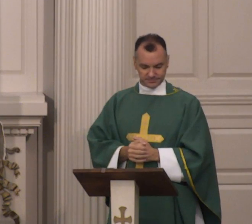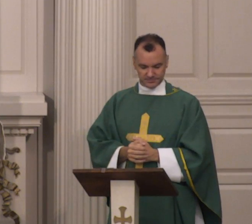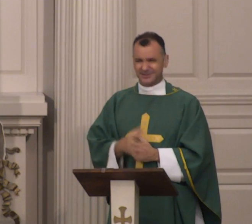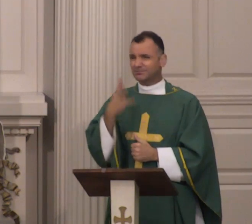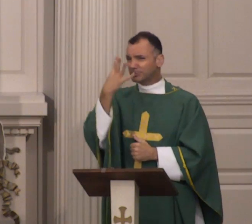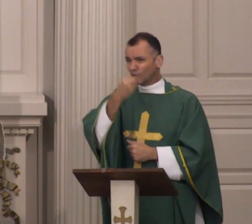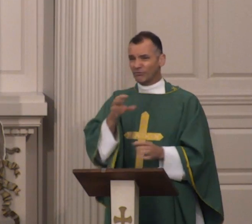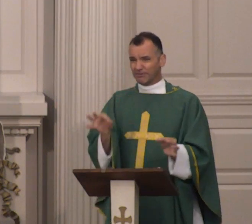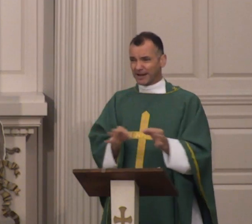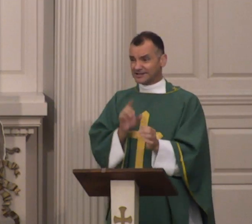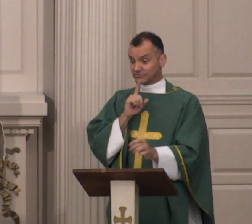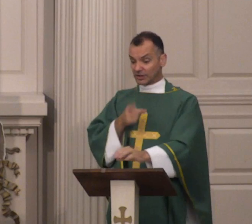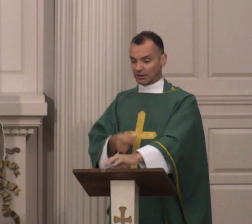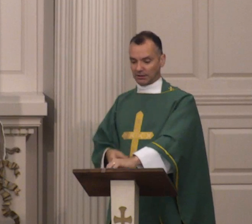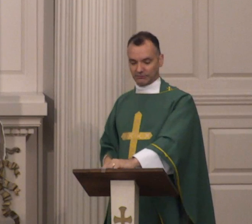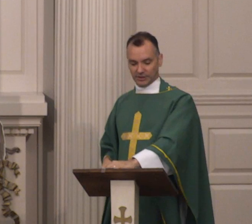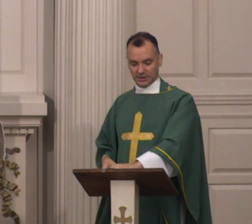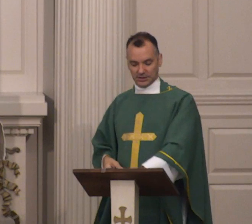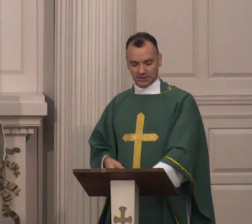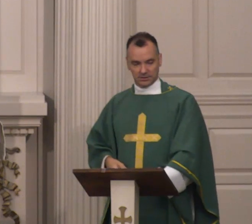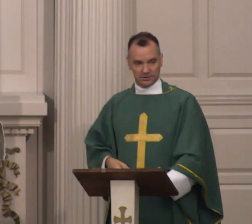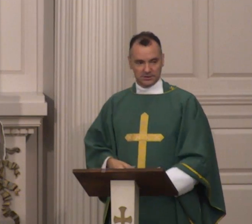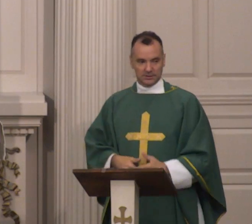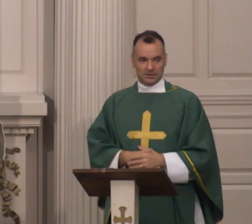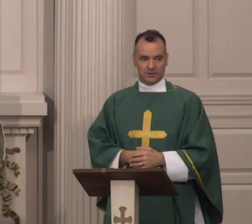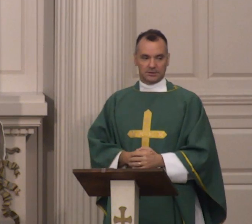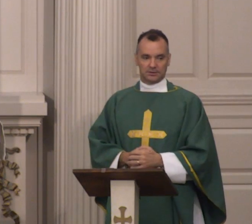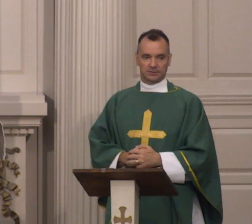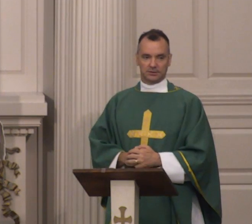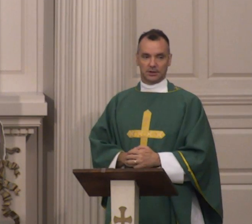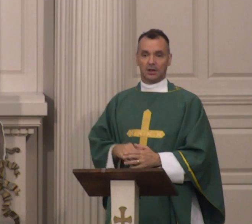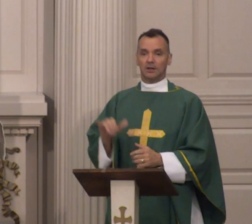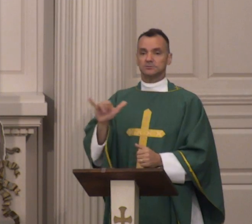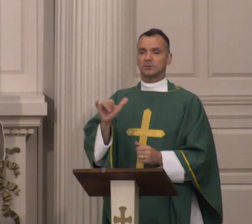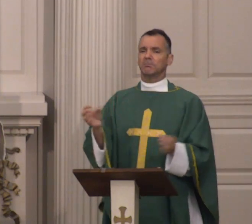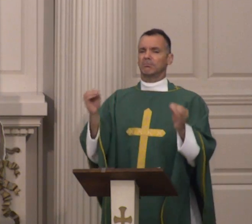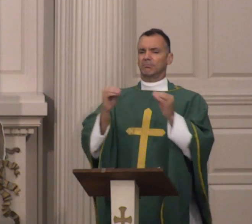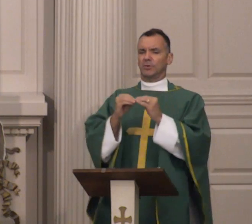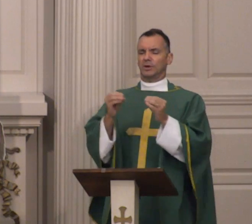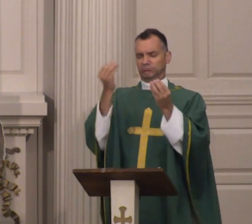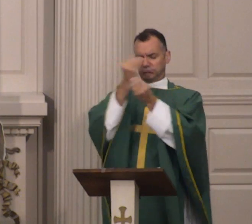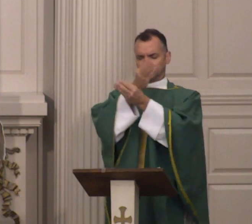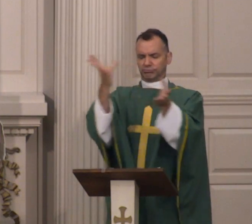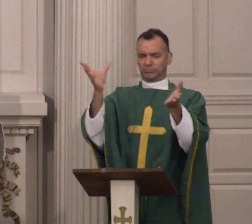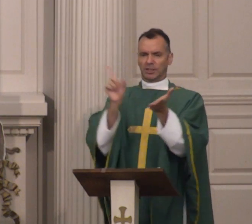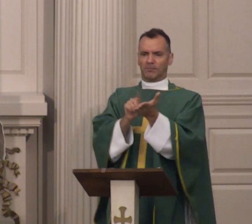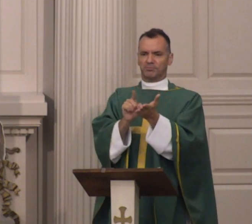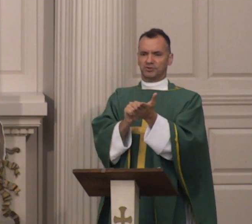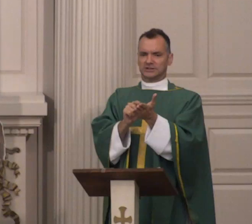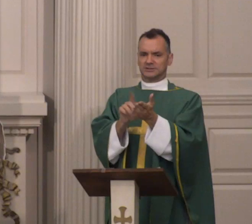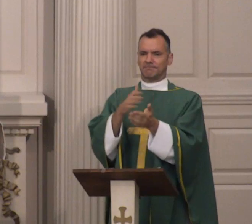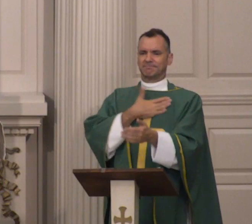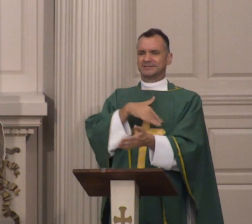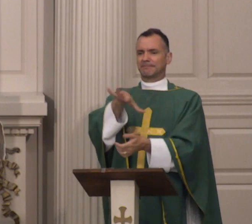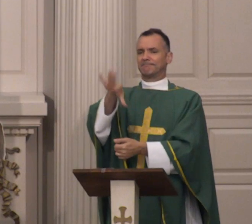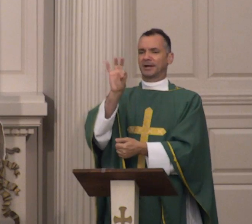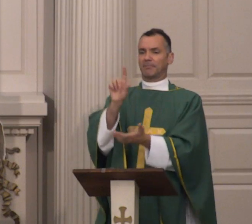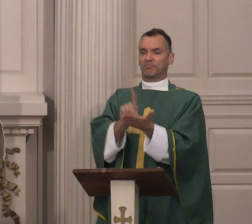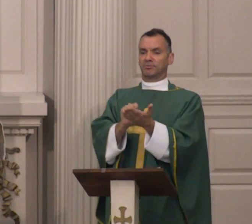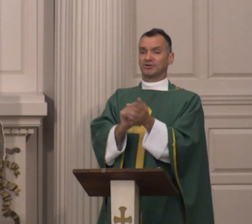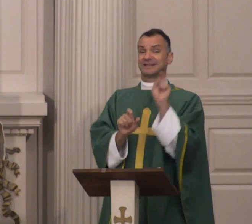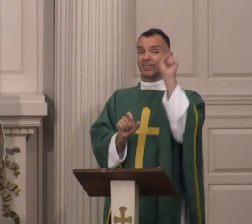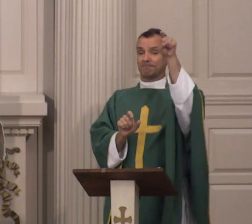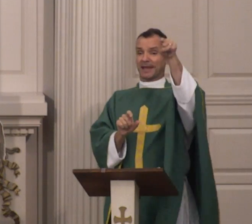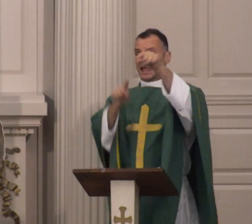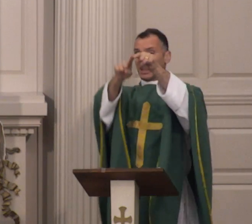that. Please, you're very welcome. It is a beautiful mass. Please come be with us at 3 o'clock today. And there's much more information